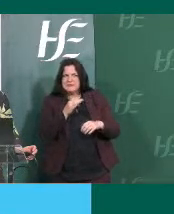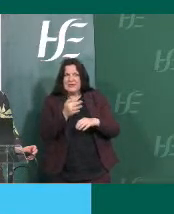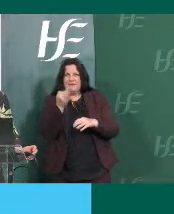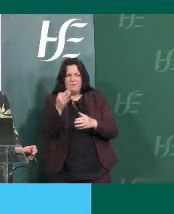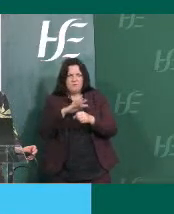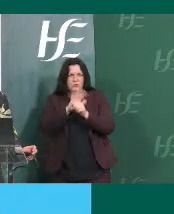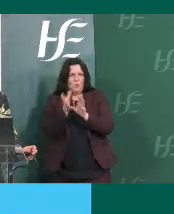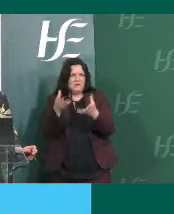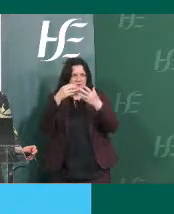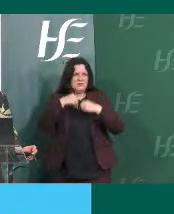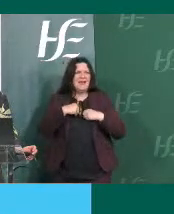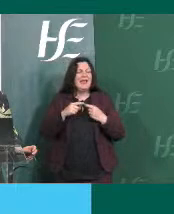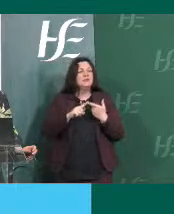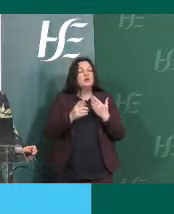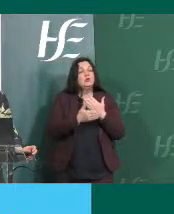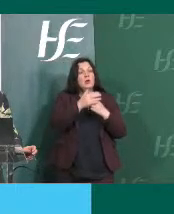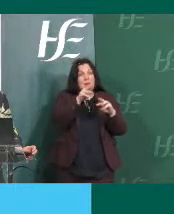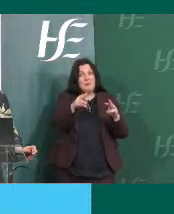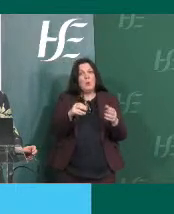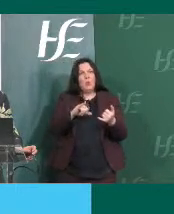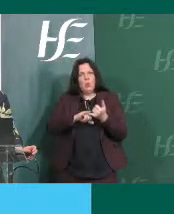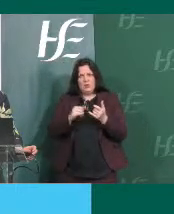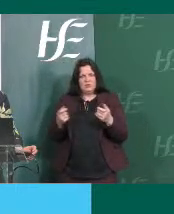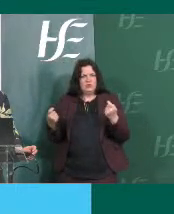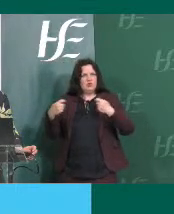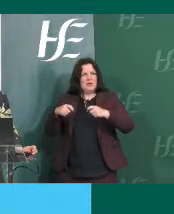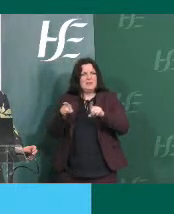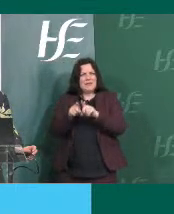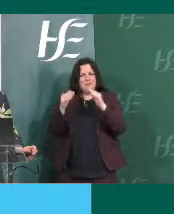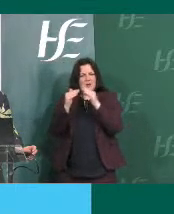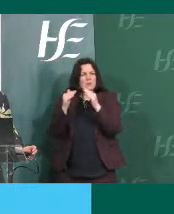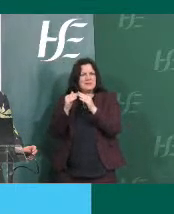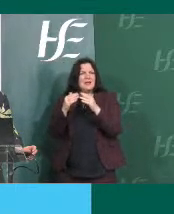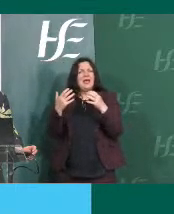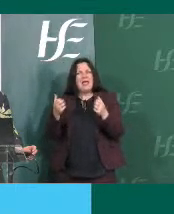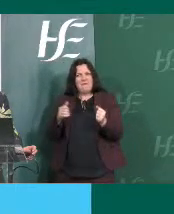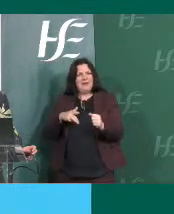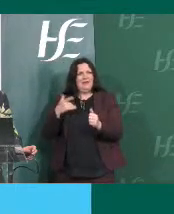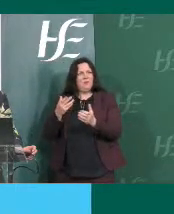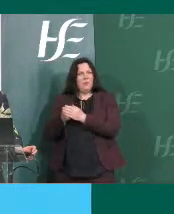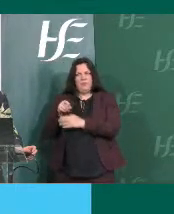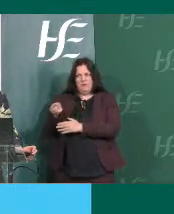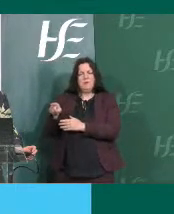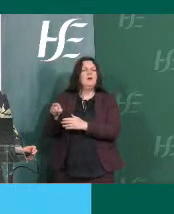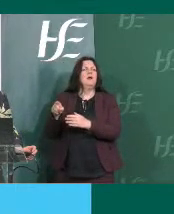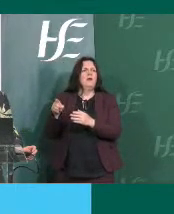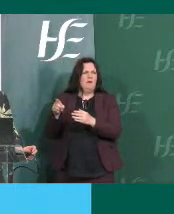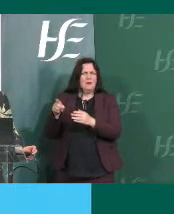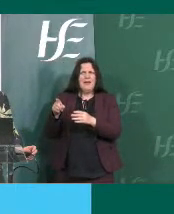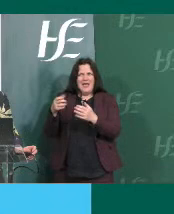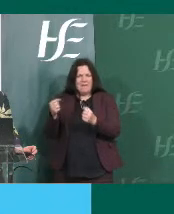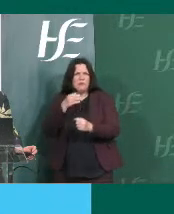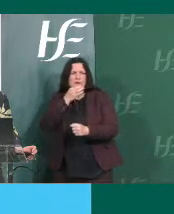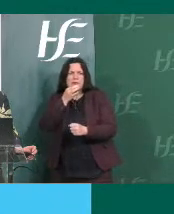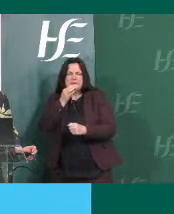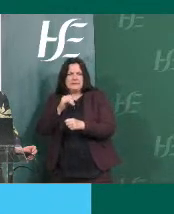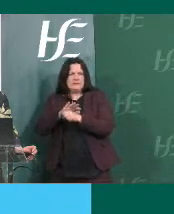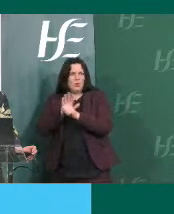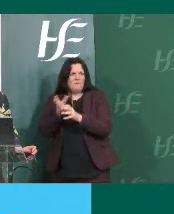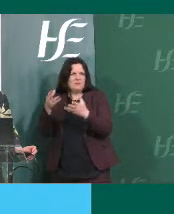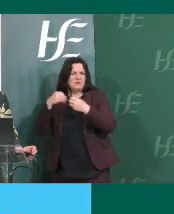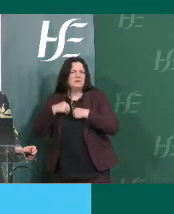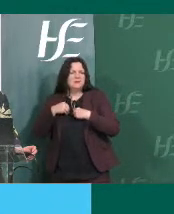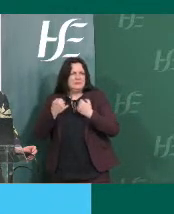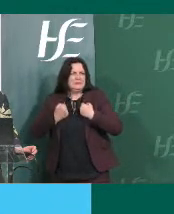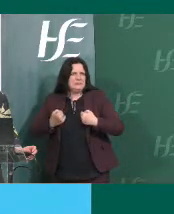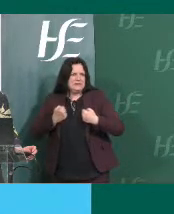strongly recommending it for young people who live with people who are at increased risk of COVID-19 disease. And we'd strongly encourage parents to look at all the